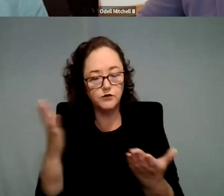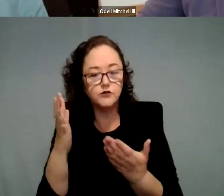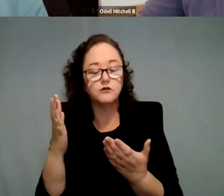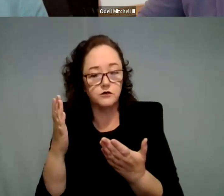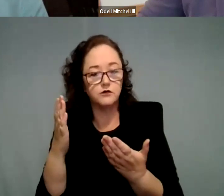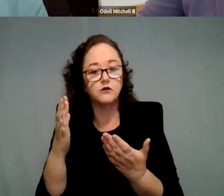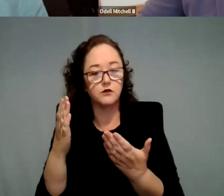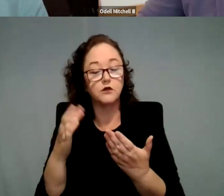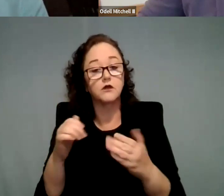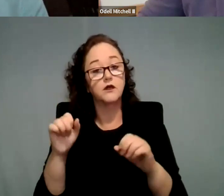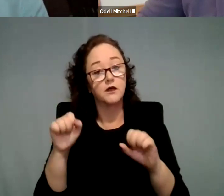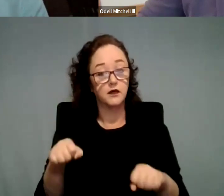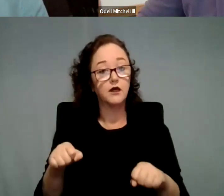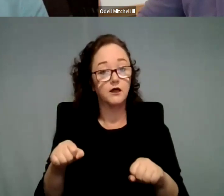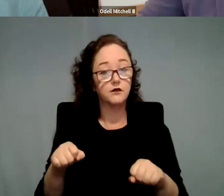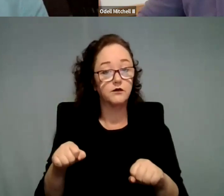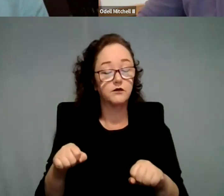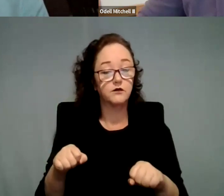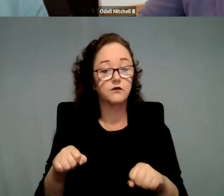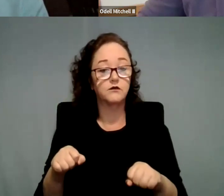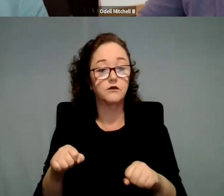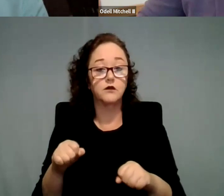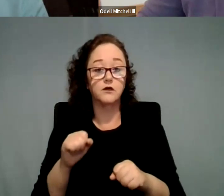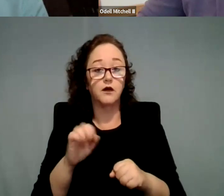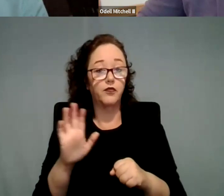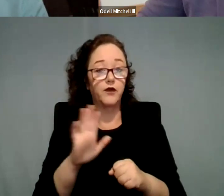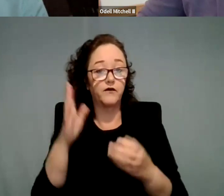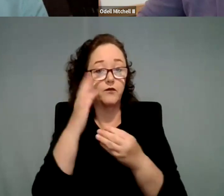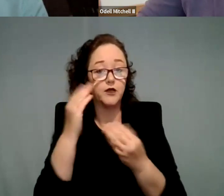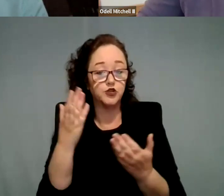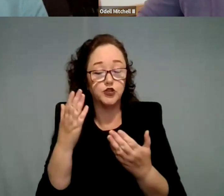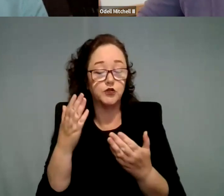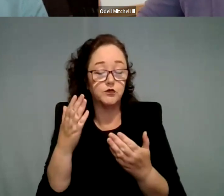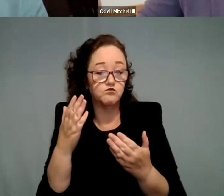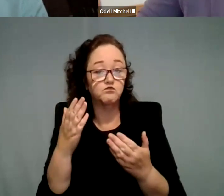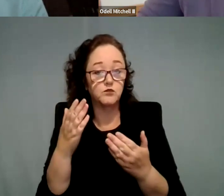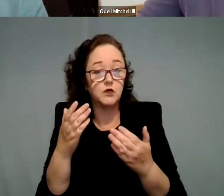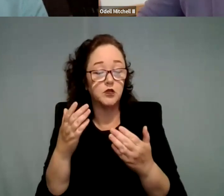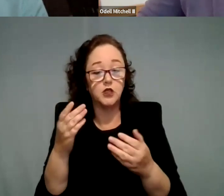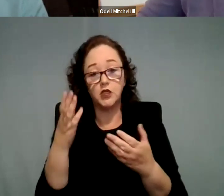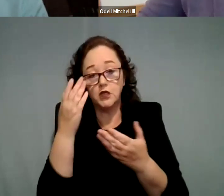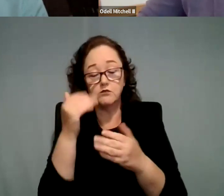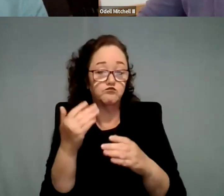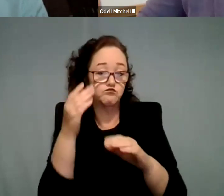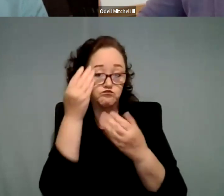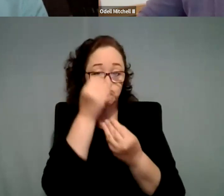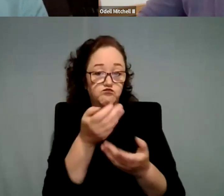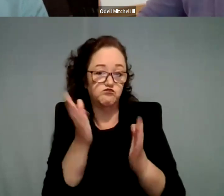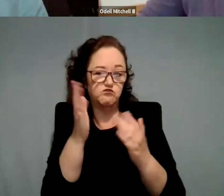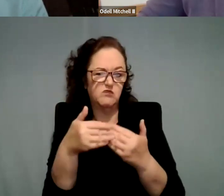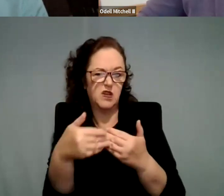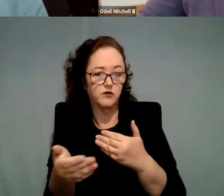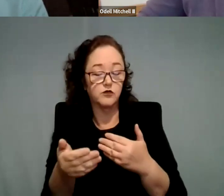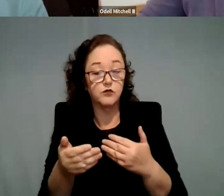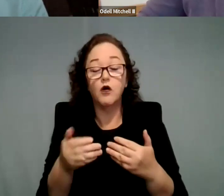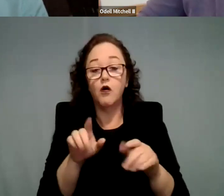have our speakers share information with registrants after in a follow-up. But just a reminder